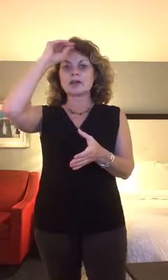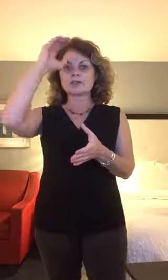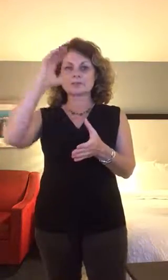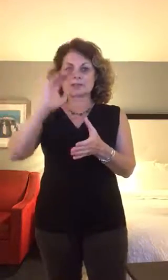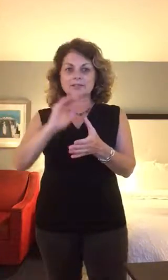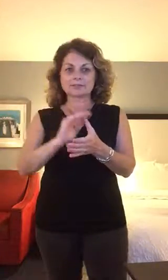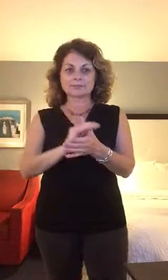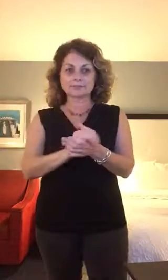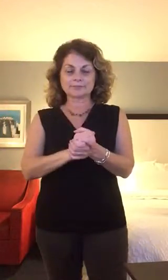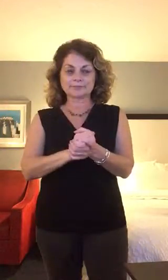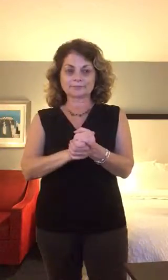Husband.